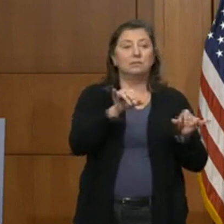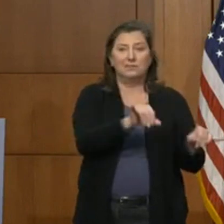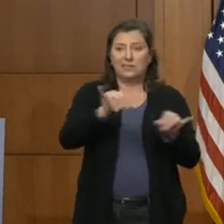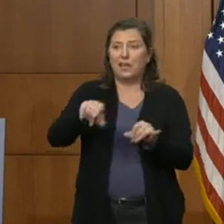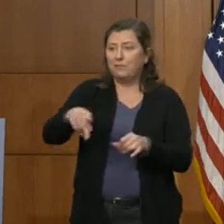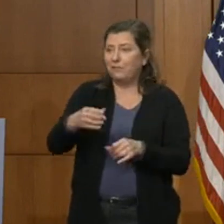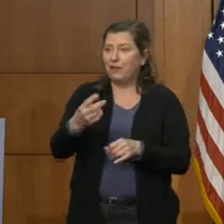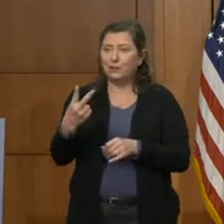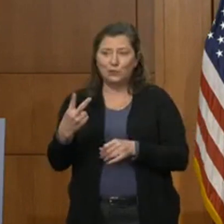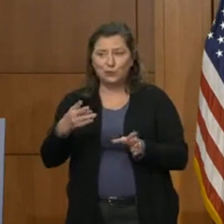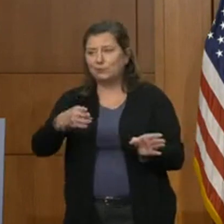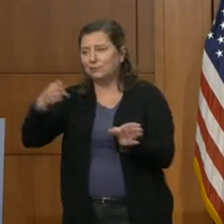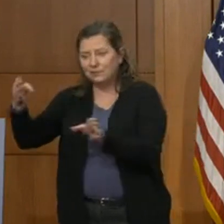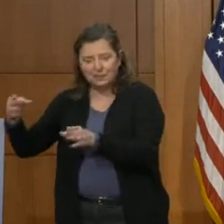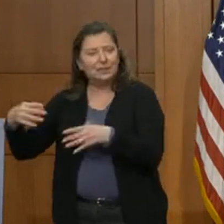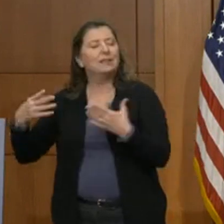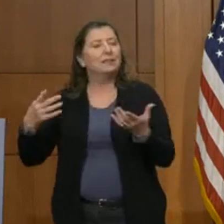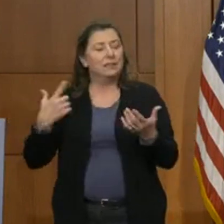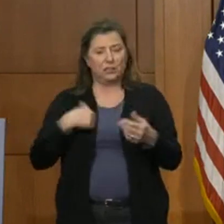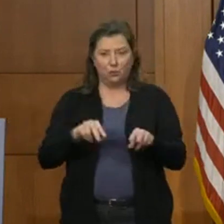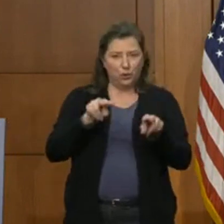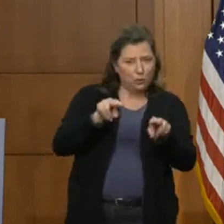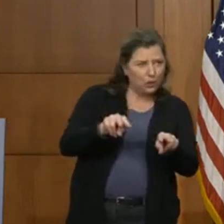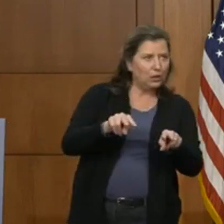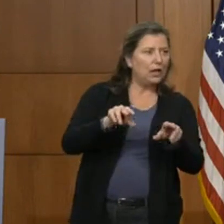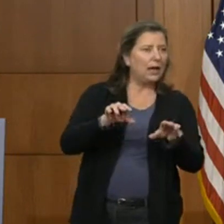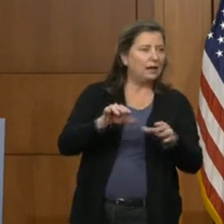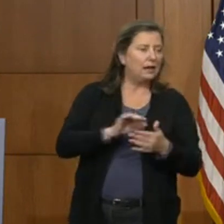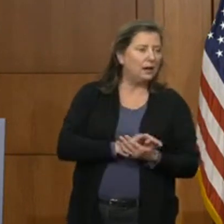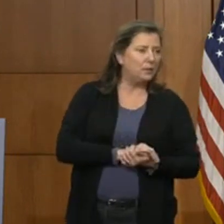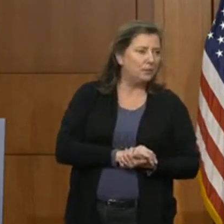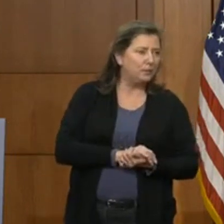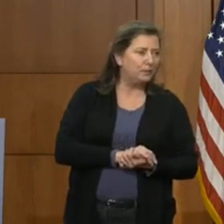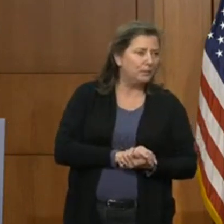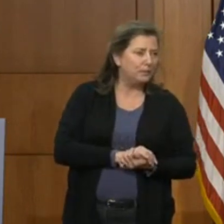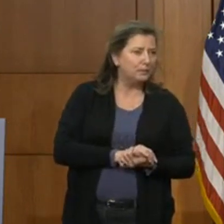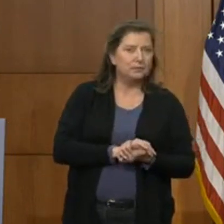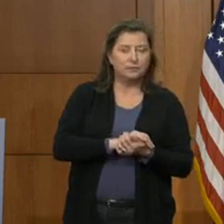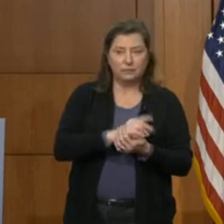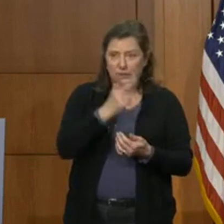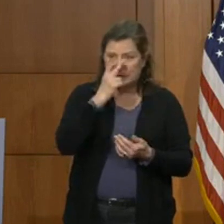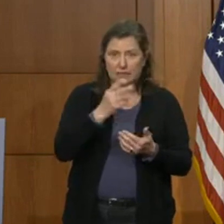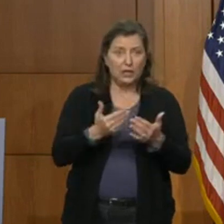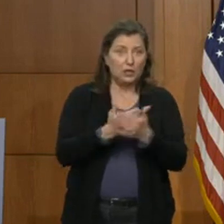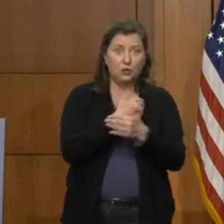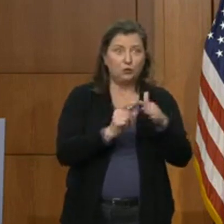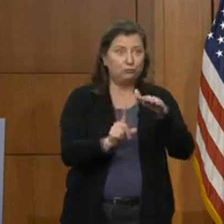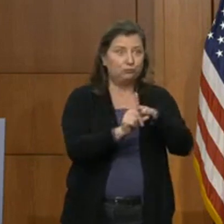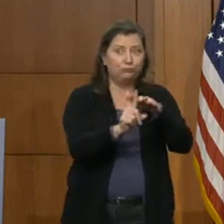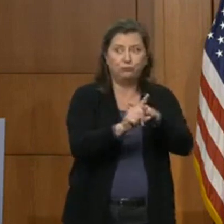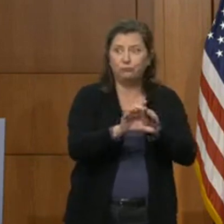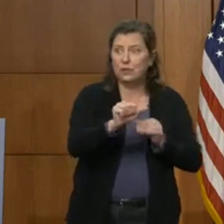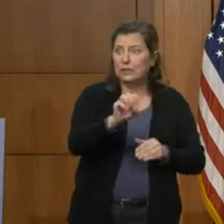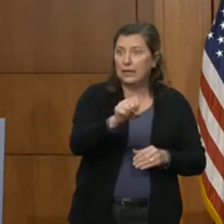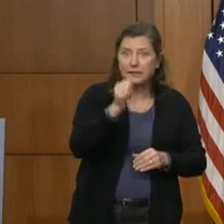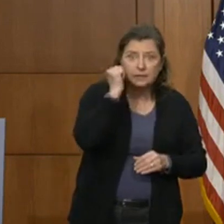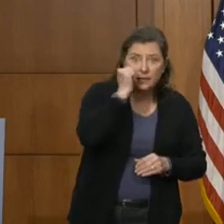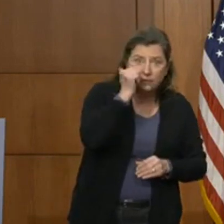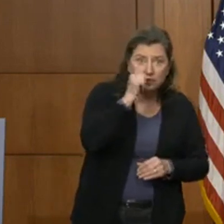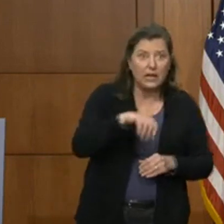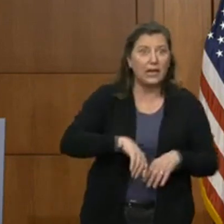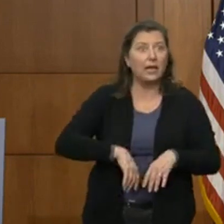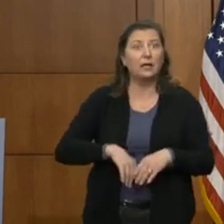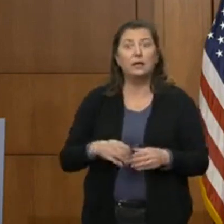phase 2. So we will look at the new cases each day. We'll look at the number